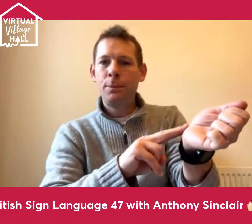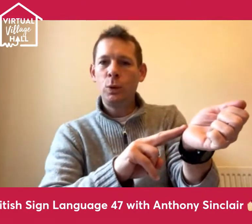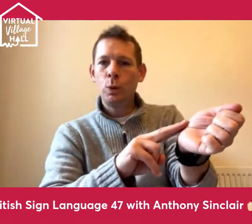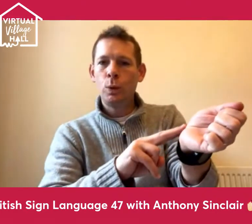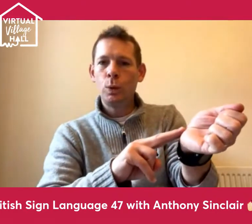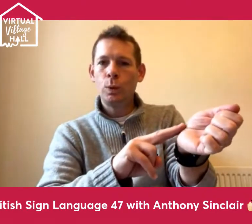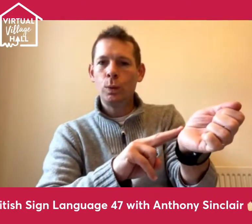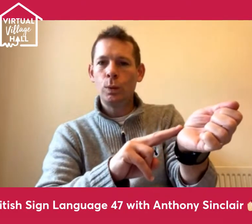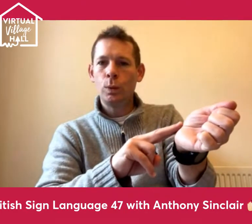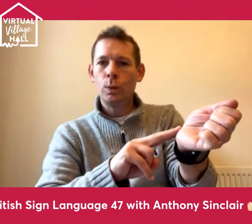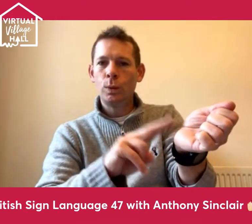is blue.